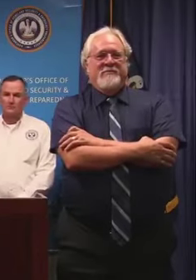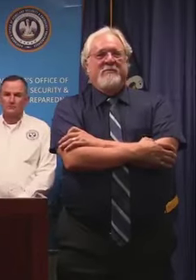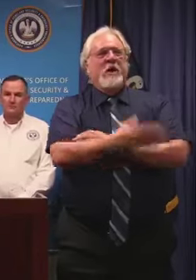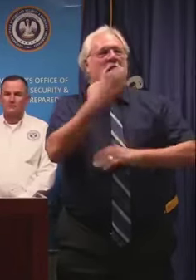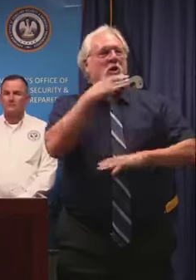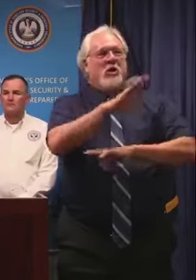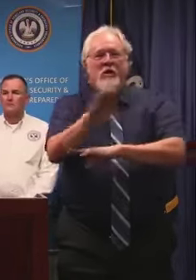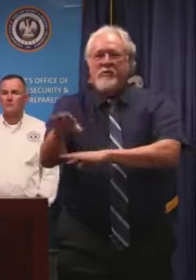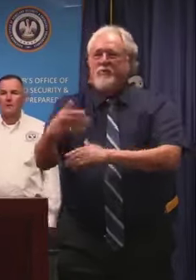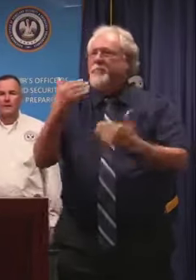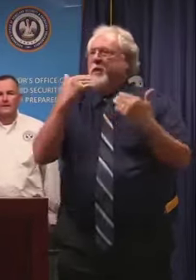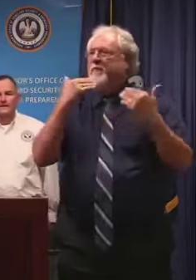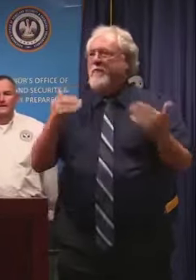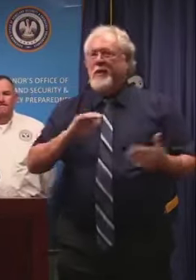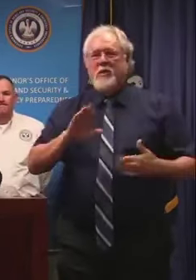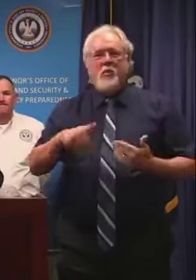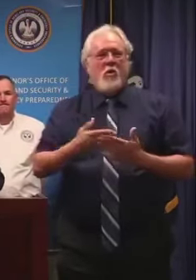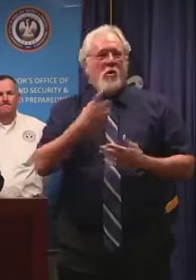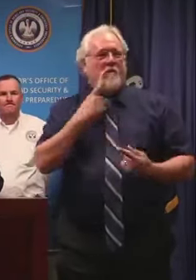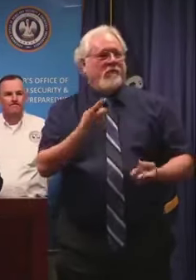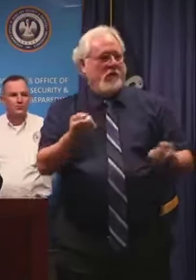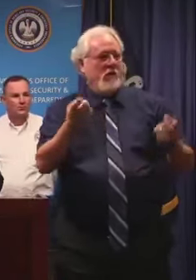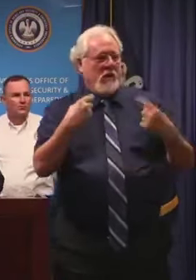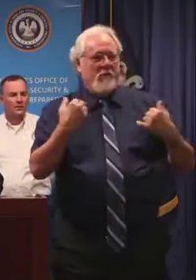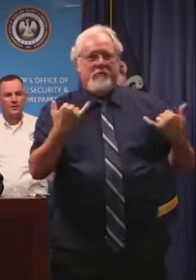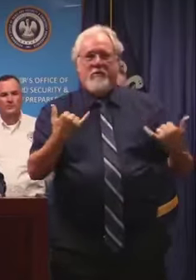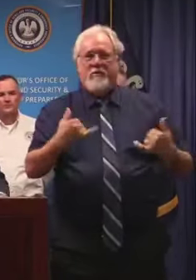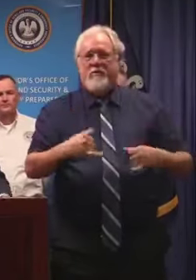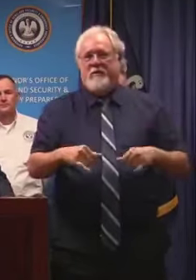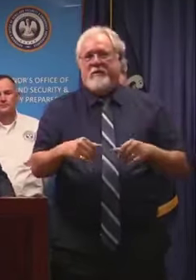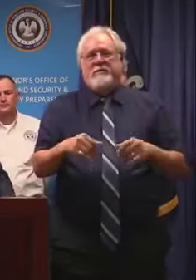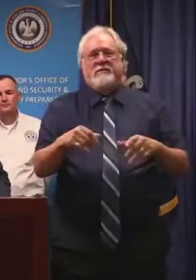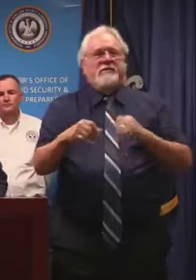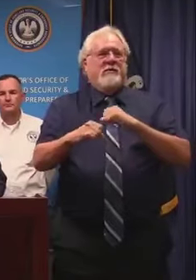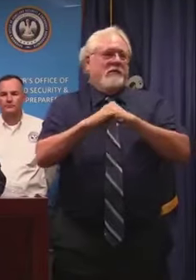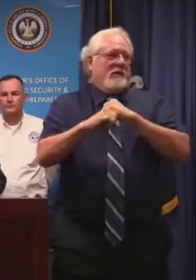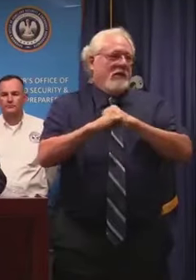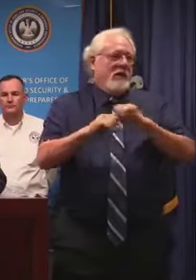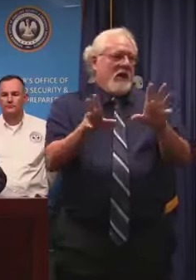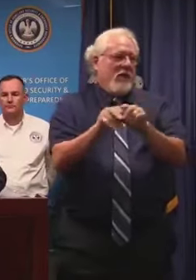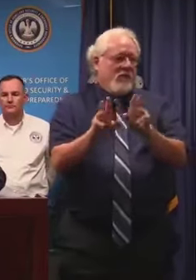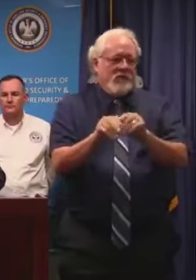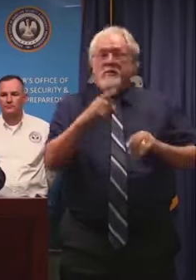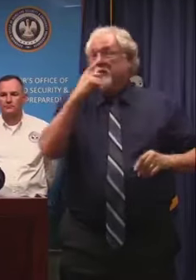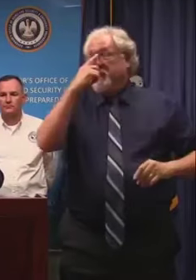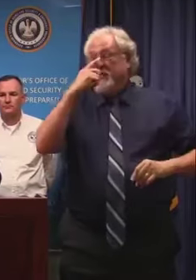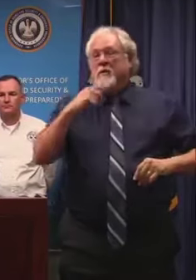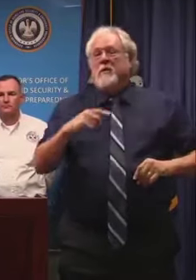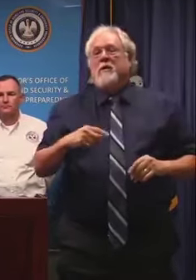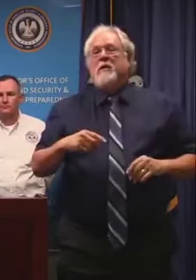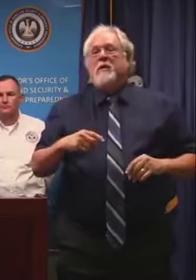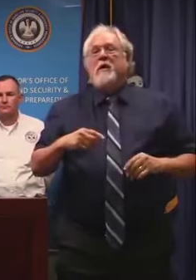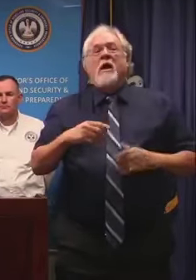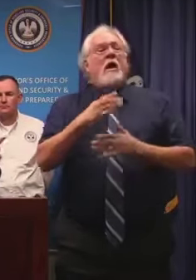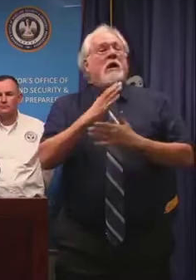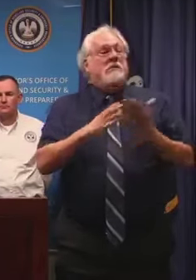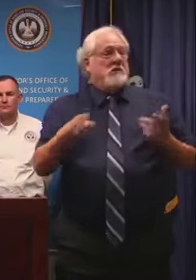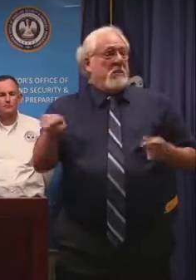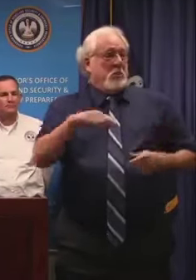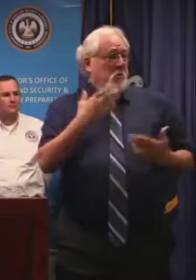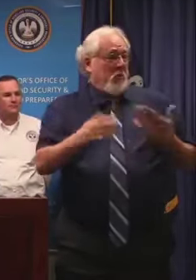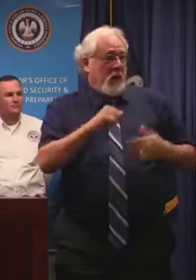Good afternoon. I want to thank all of you for coming to this press conference. As some of you may not